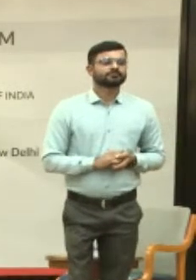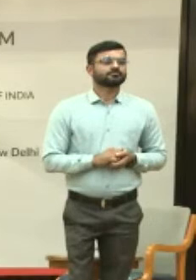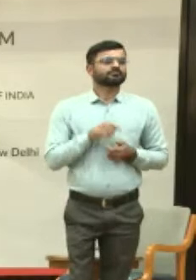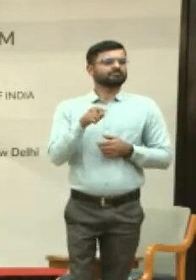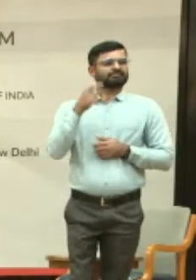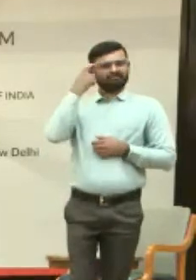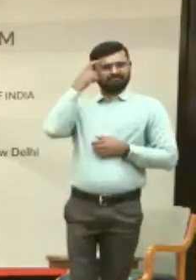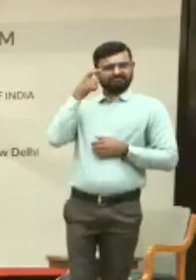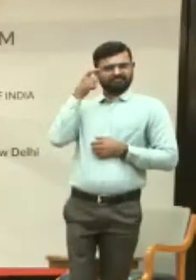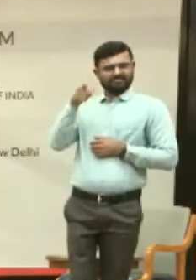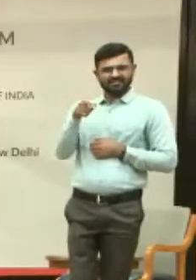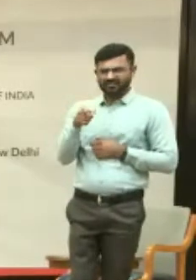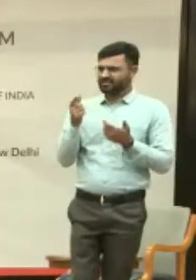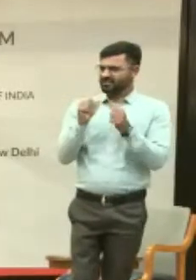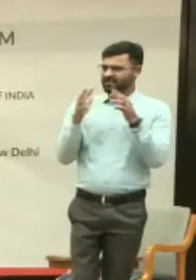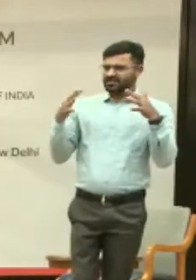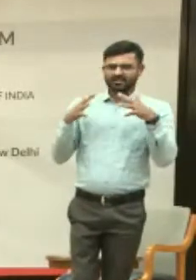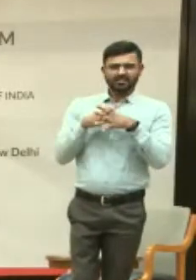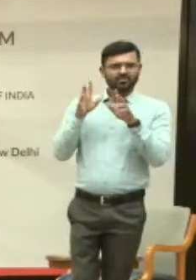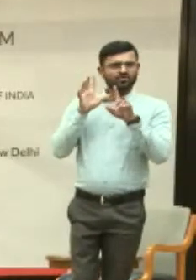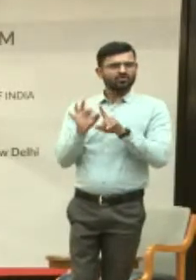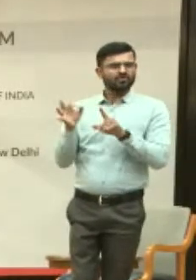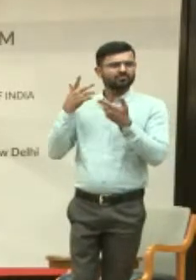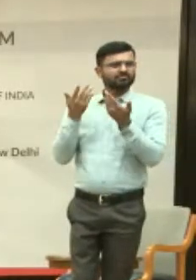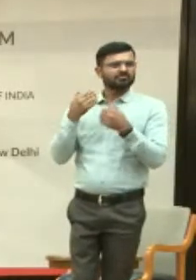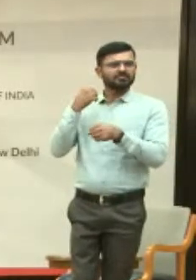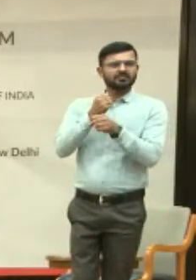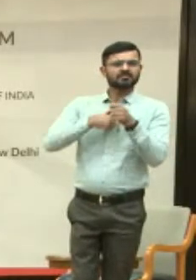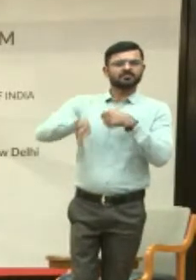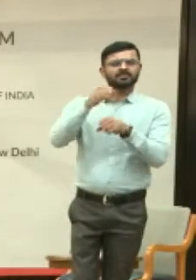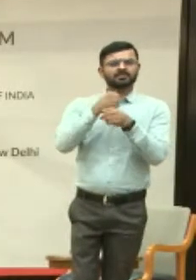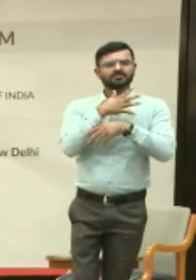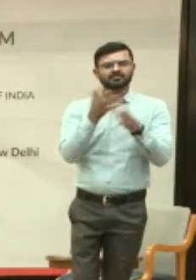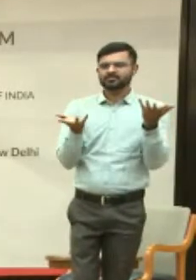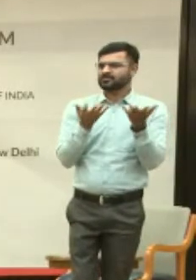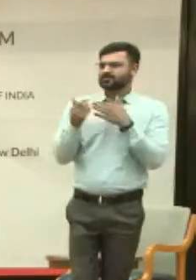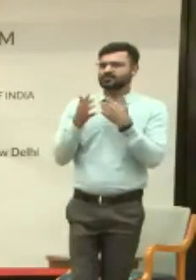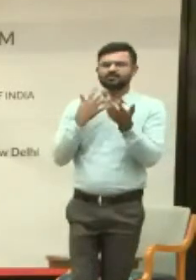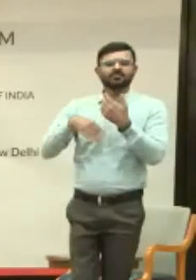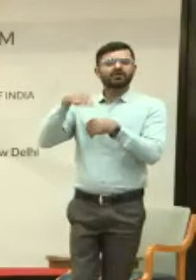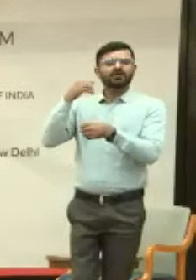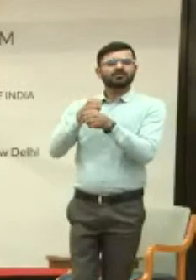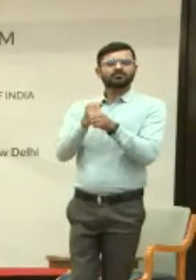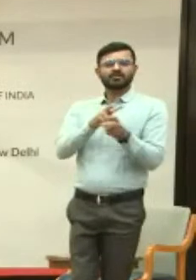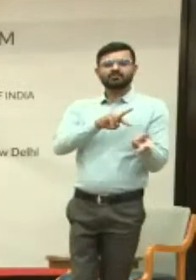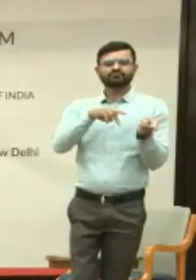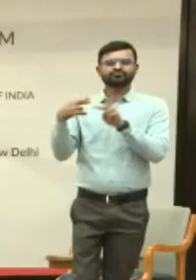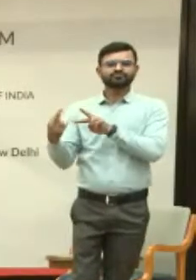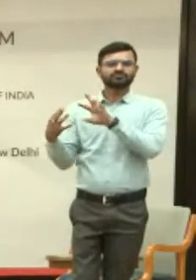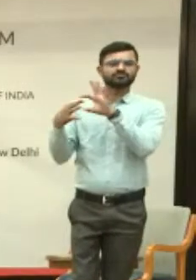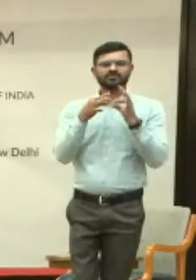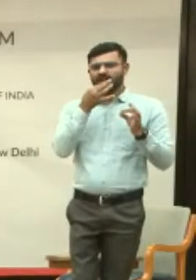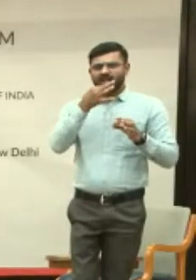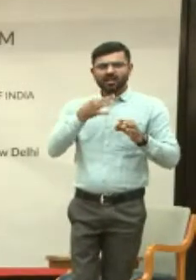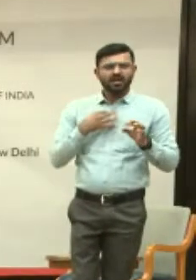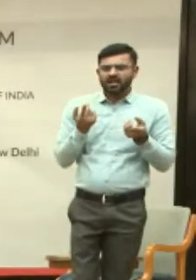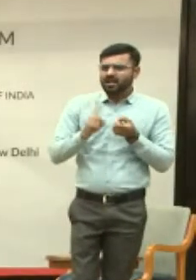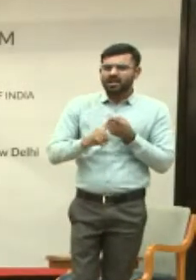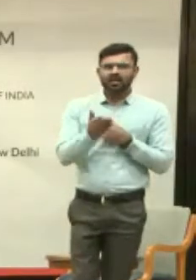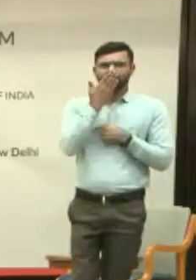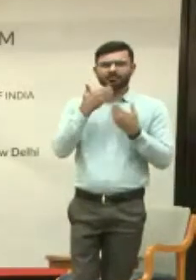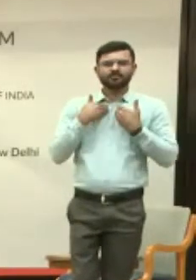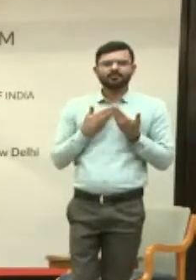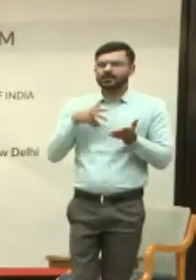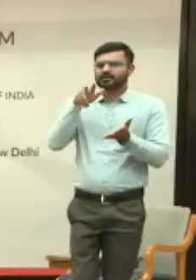He thought, oh my God, Lord Linlithgow has become the Governor General and Viceroy, and the moment he turns up in India, he's going to ask what has happened to